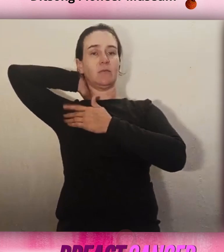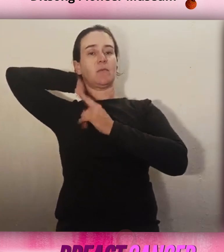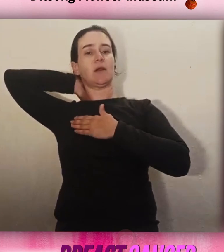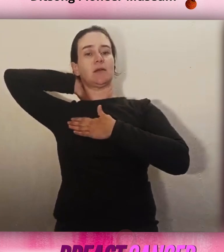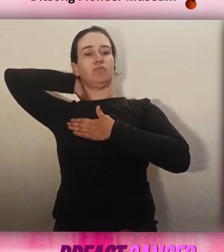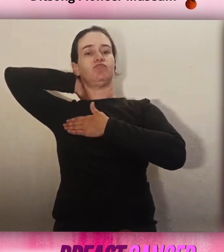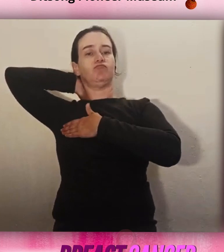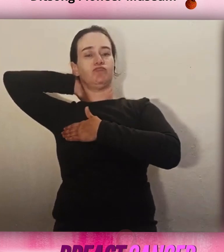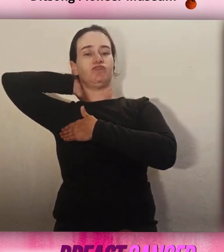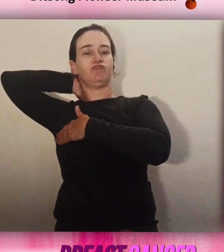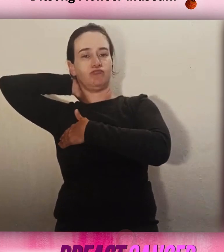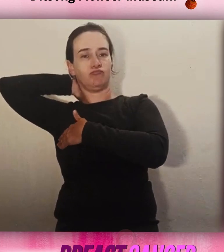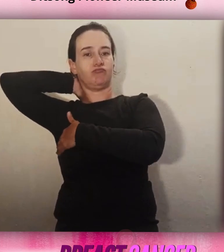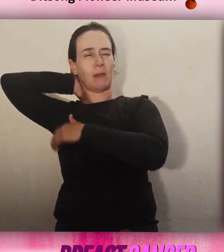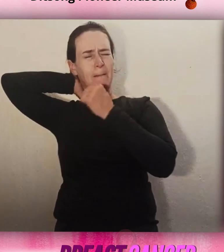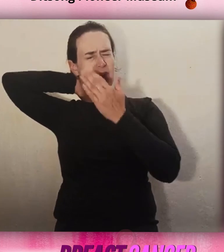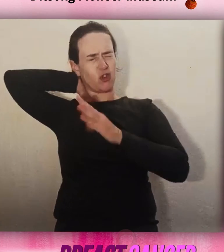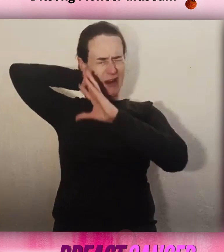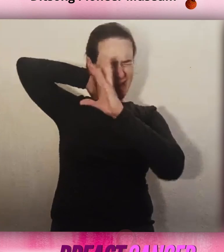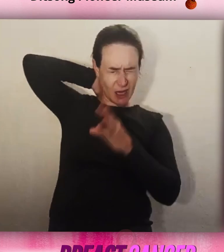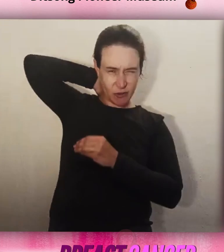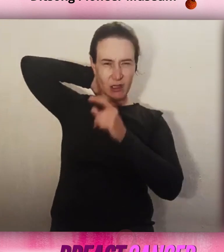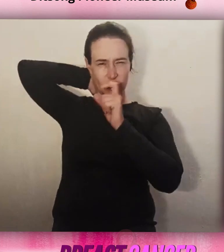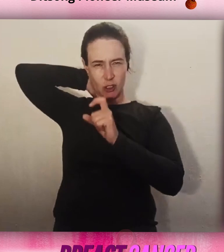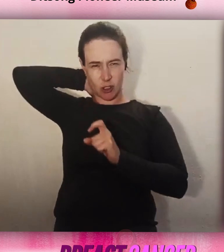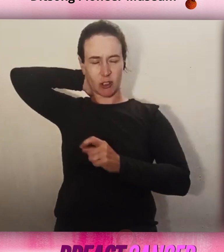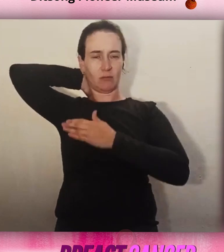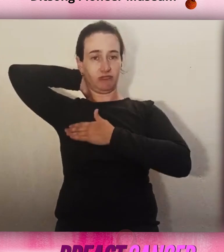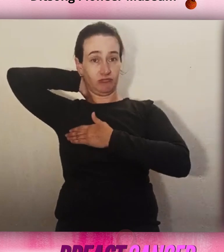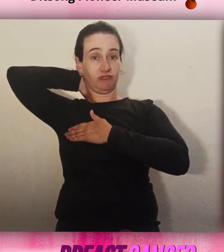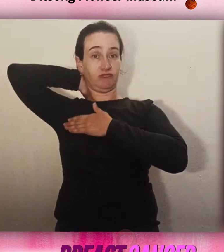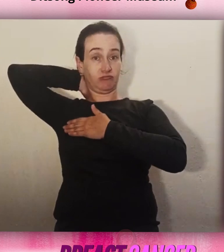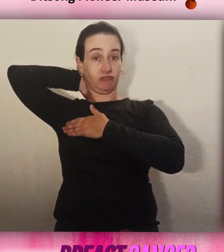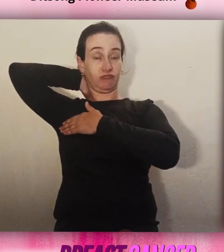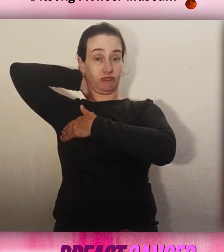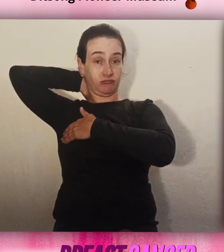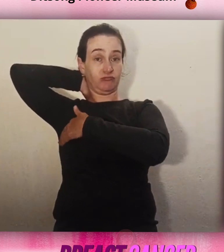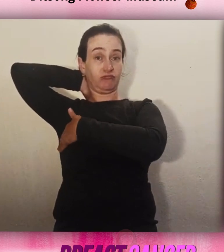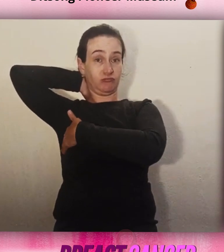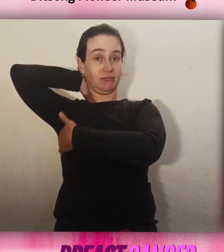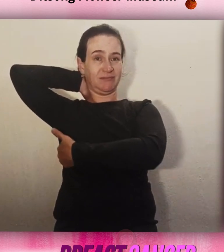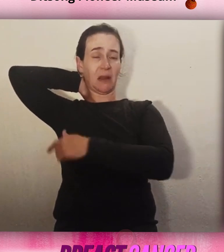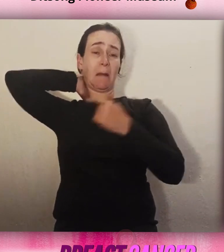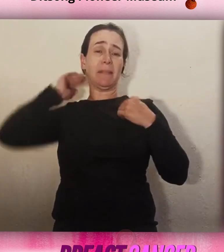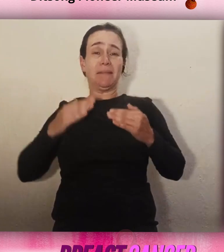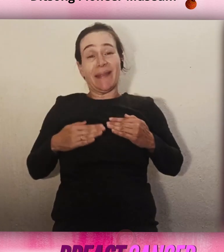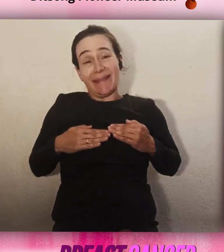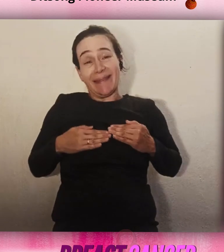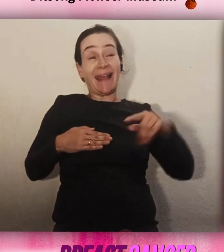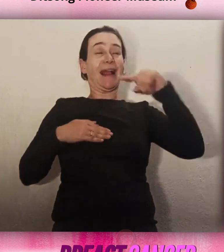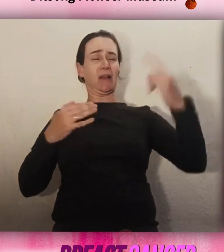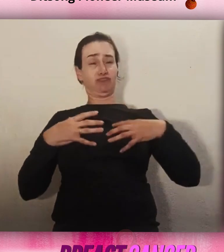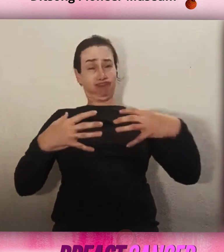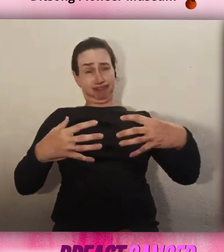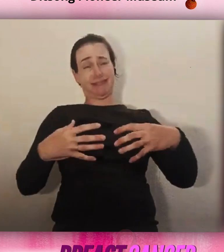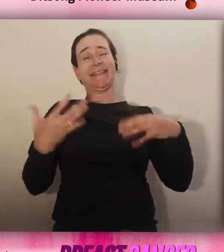Still flat, not to move. All Miss right. any Spots. spots. All So right. you're still going to go around the breast. Yeah. Around, remember, mine